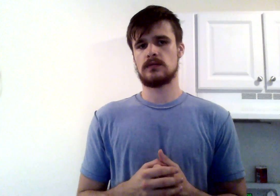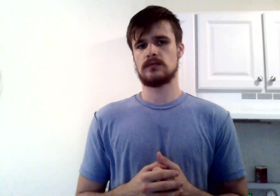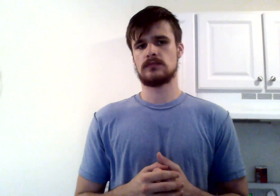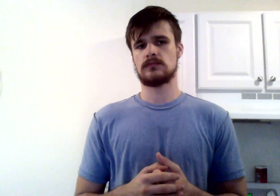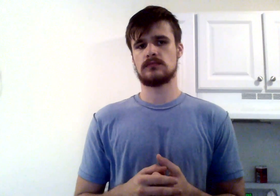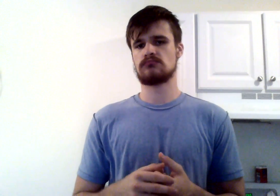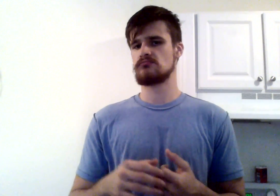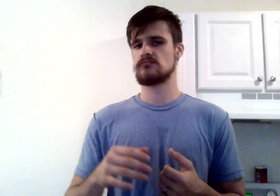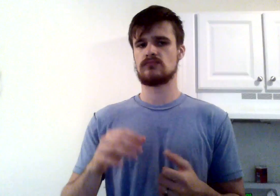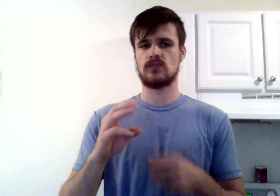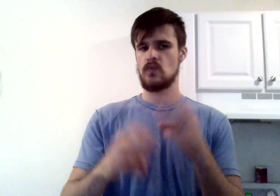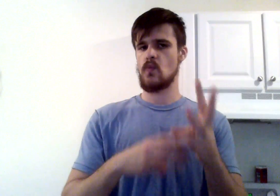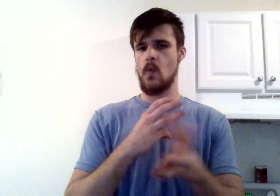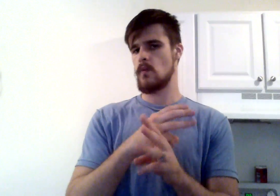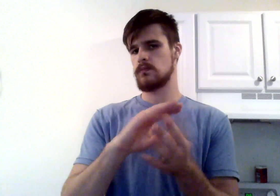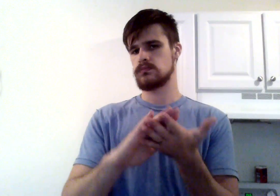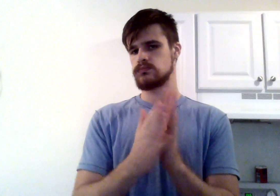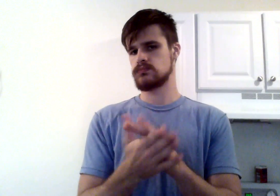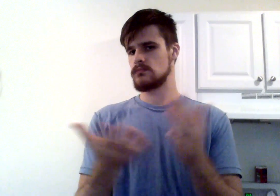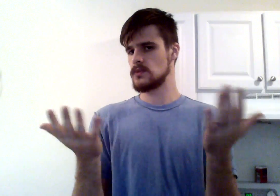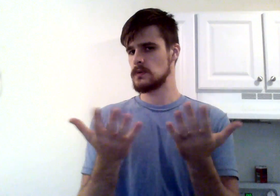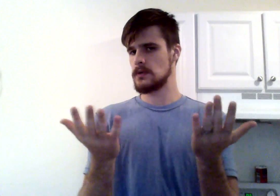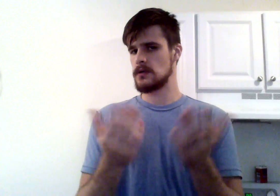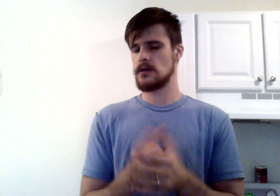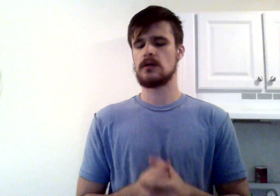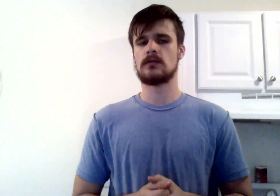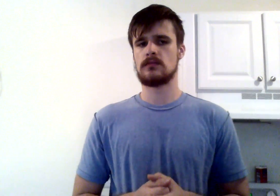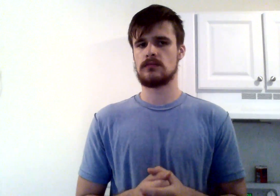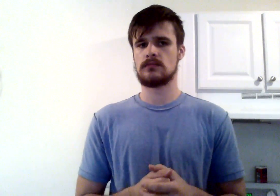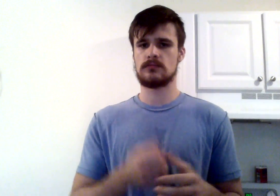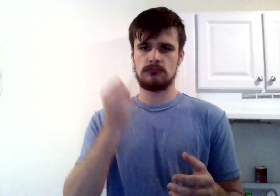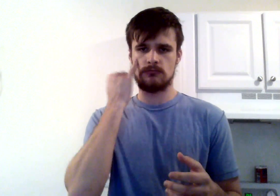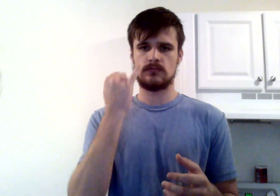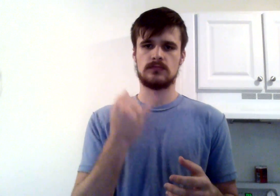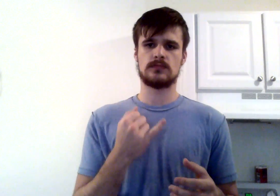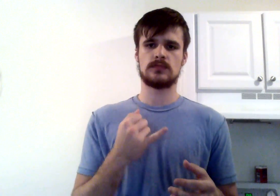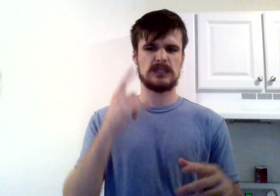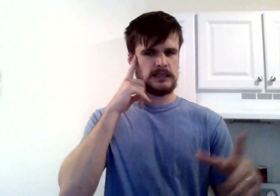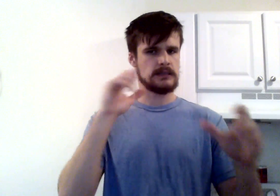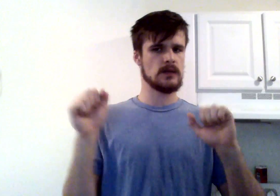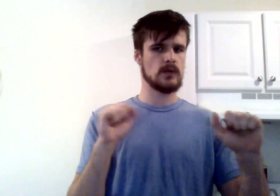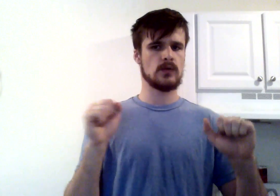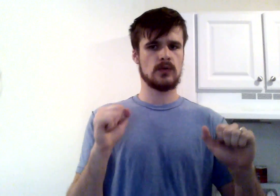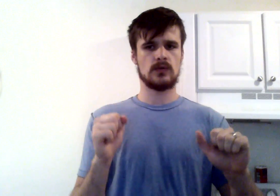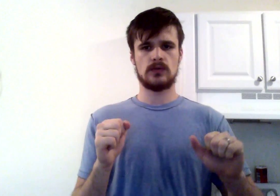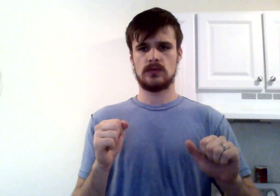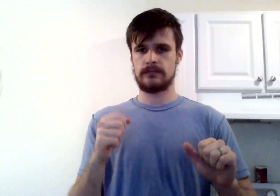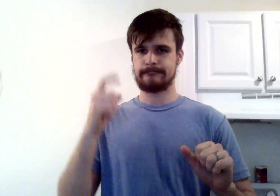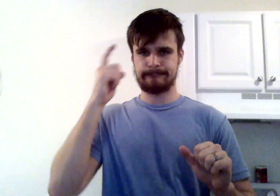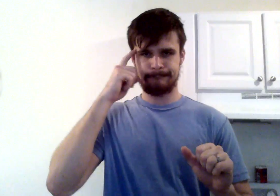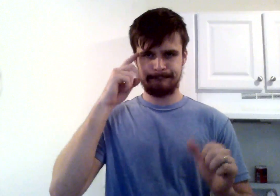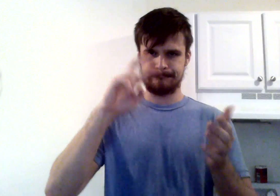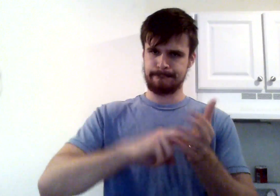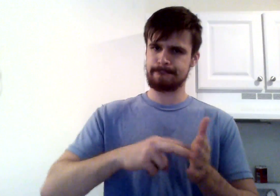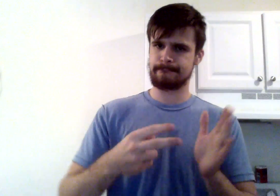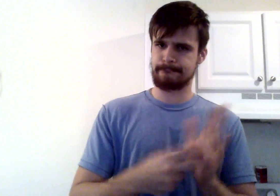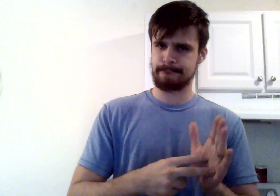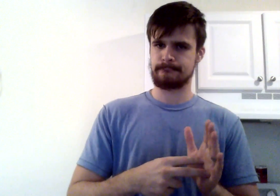be like if we were creating sound consciously and consuming sound consciously and designing all our environments consciously for